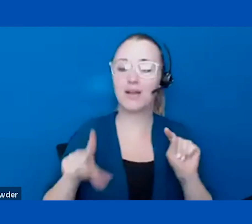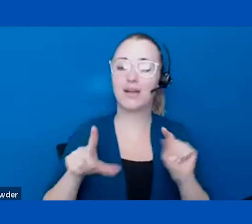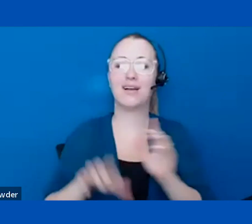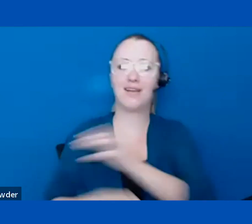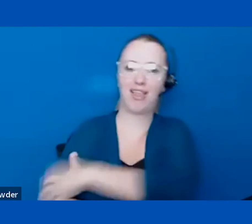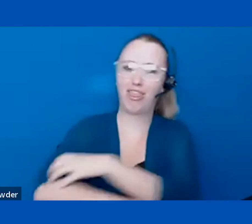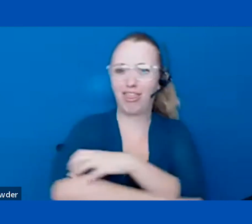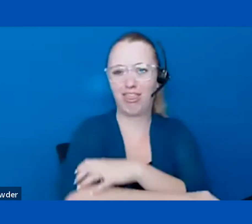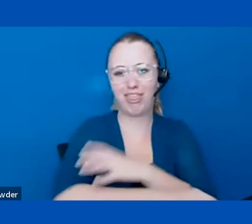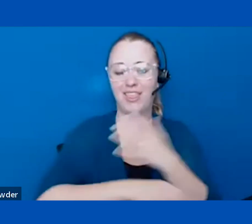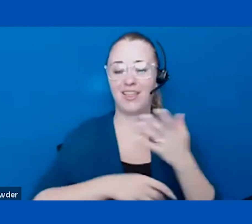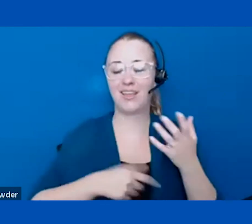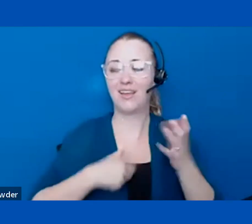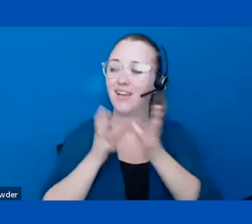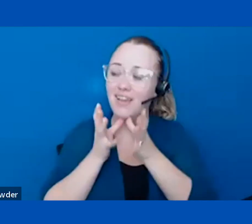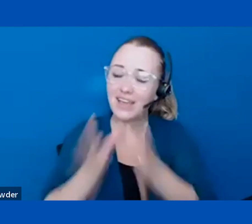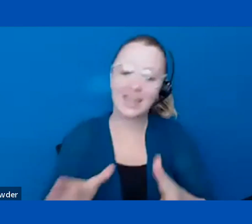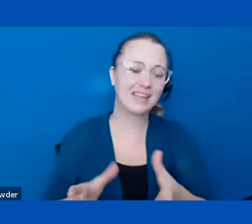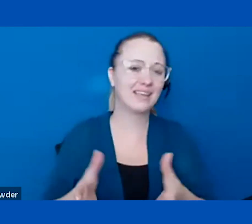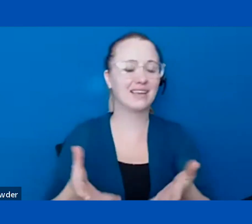Well, not hate. I just despise that